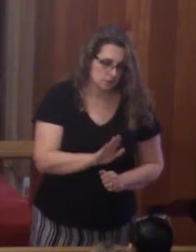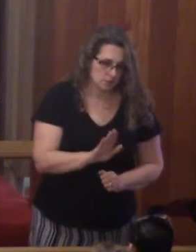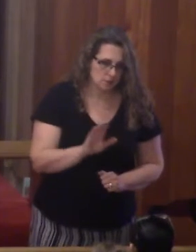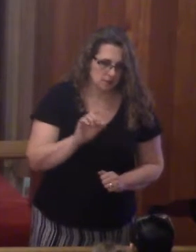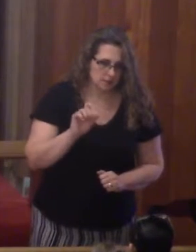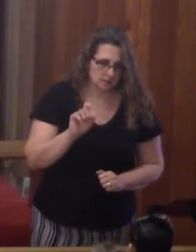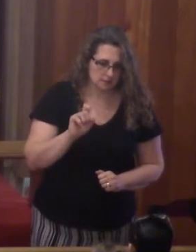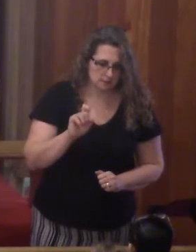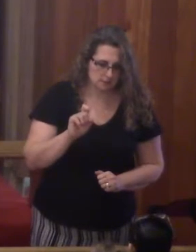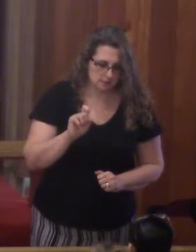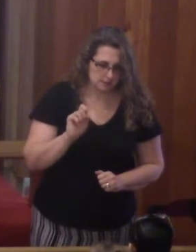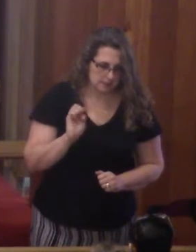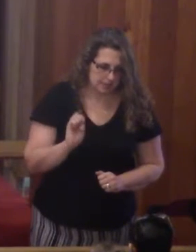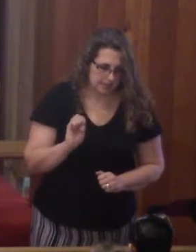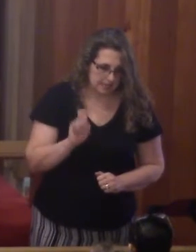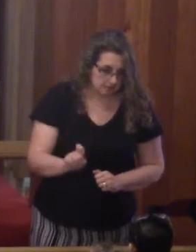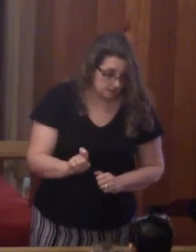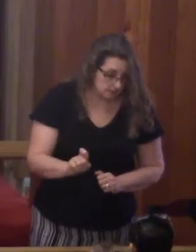exes,